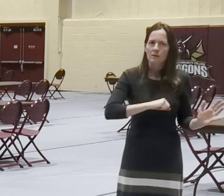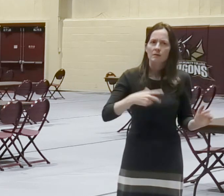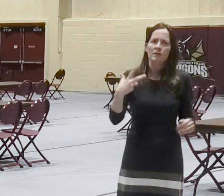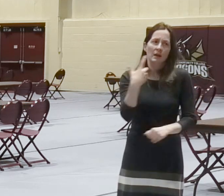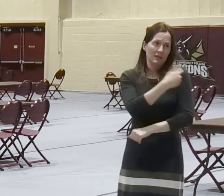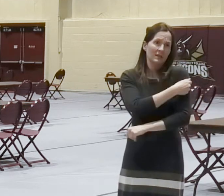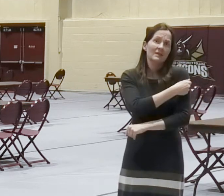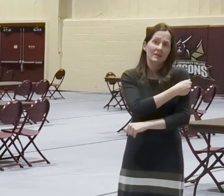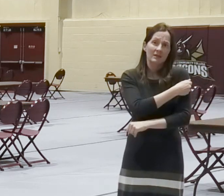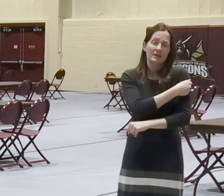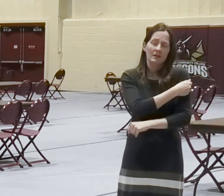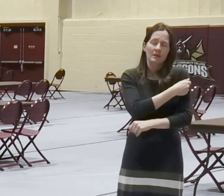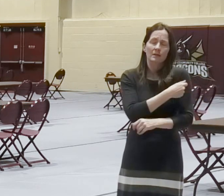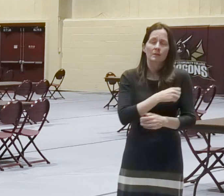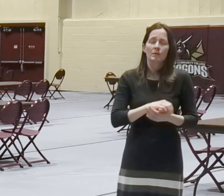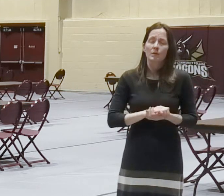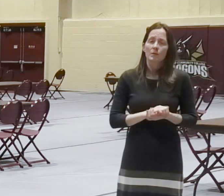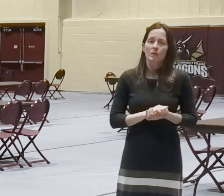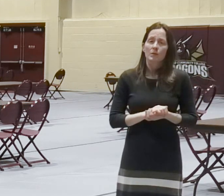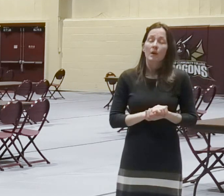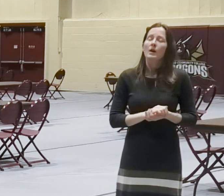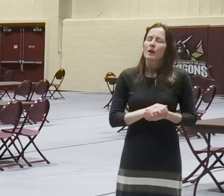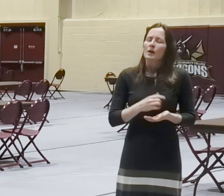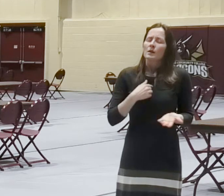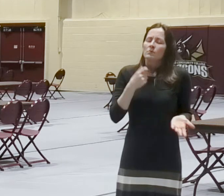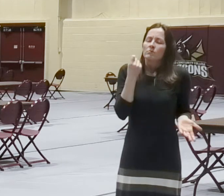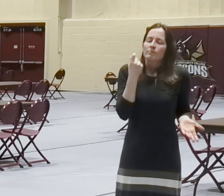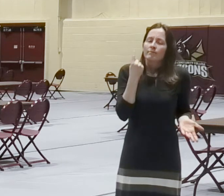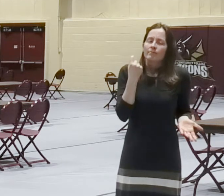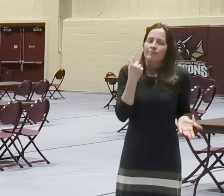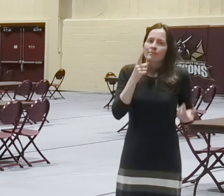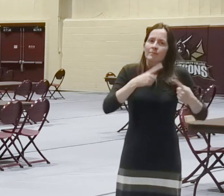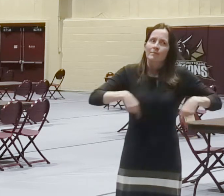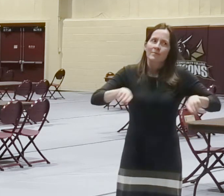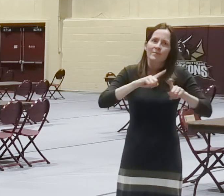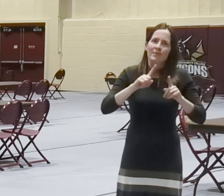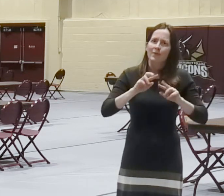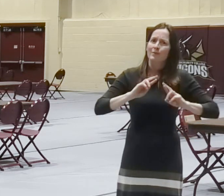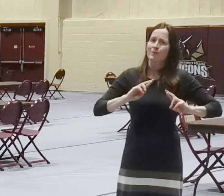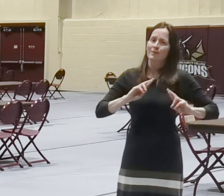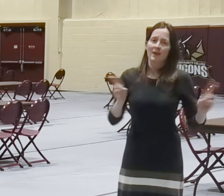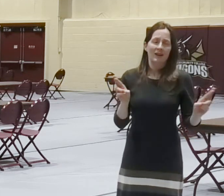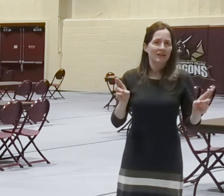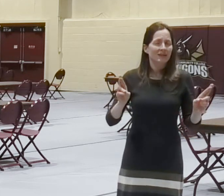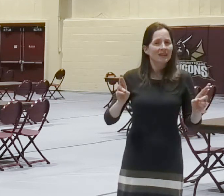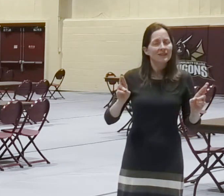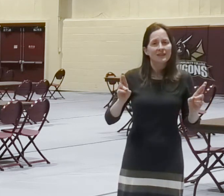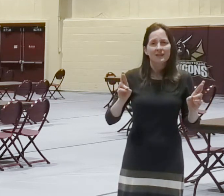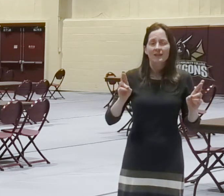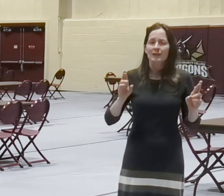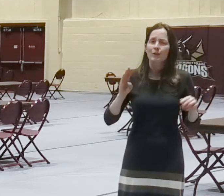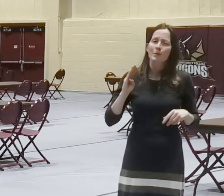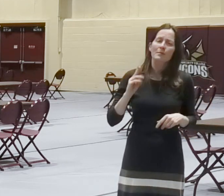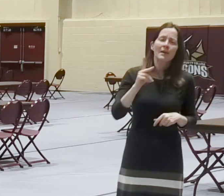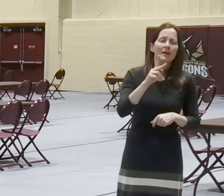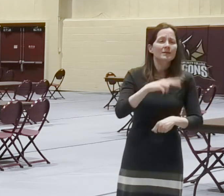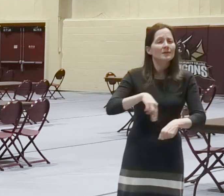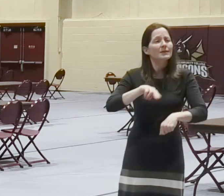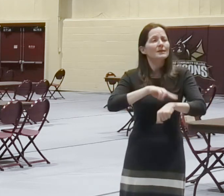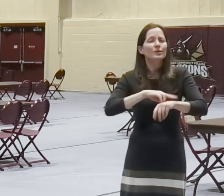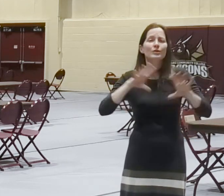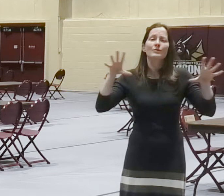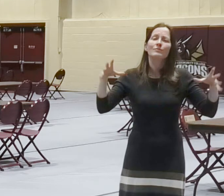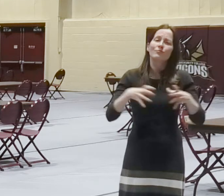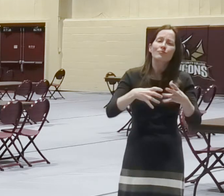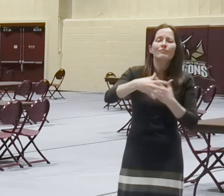recognize that we are all eager to get back to being able to gather in business,